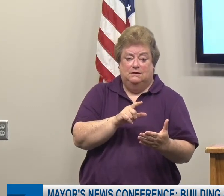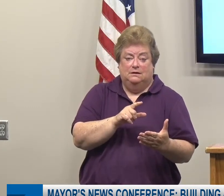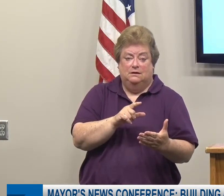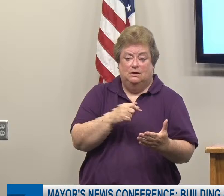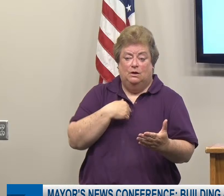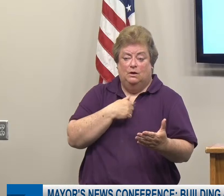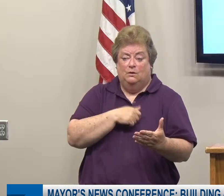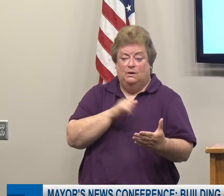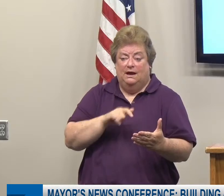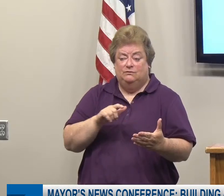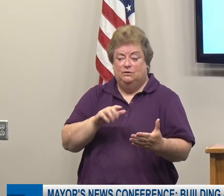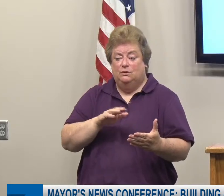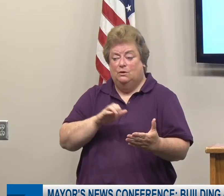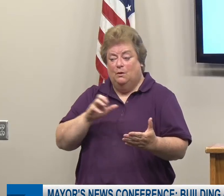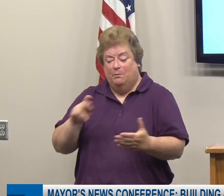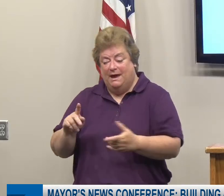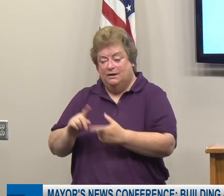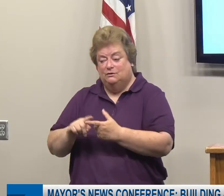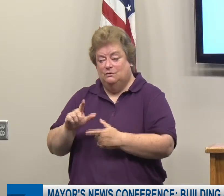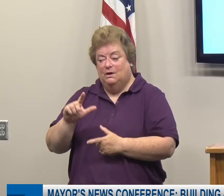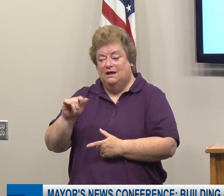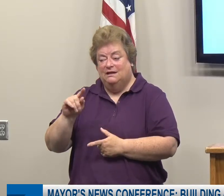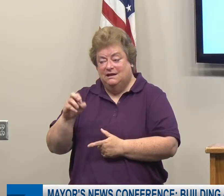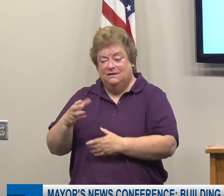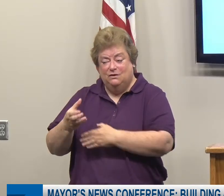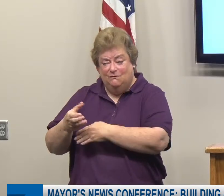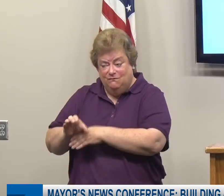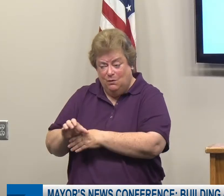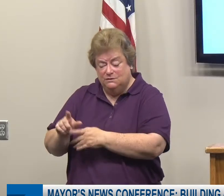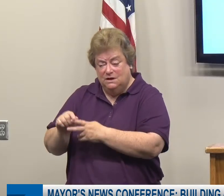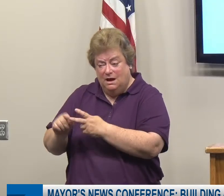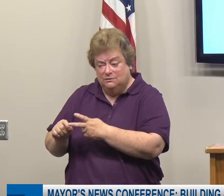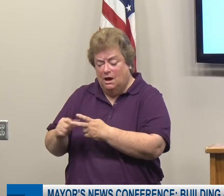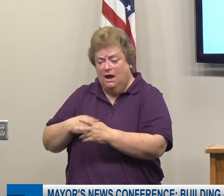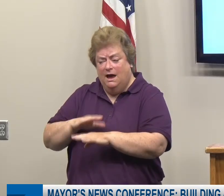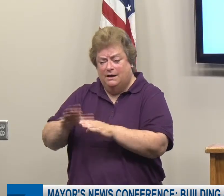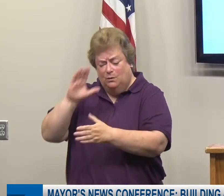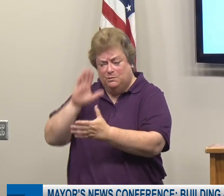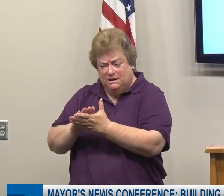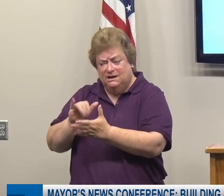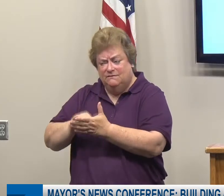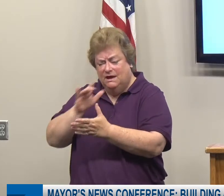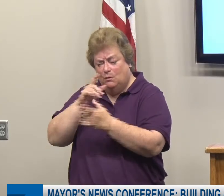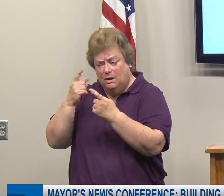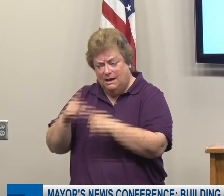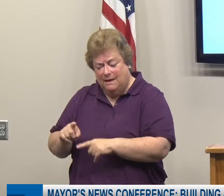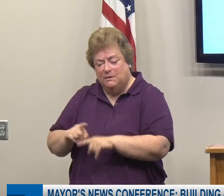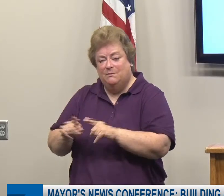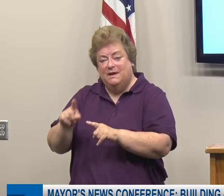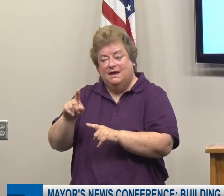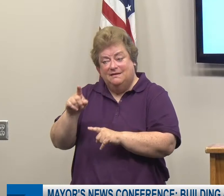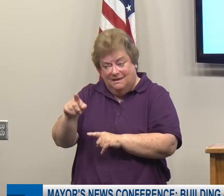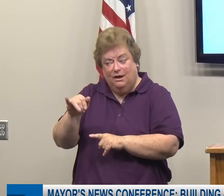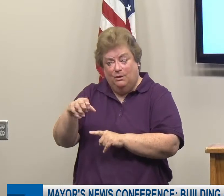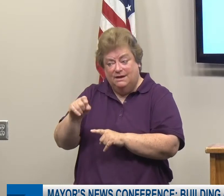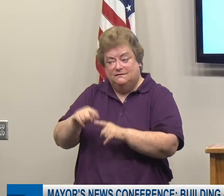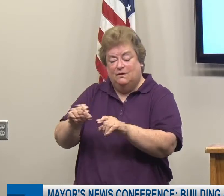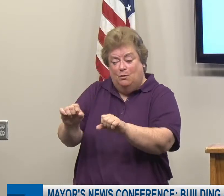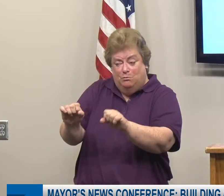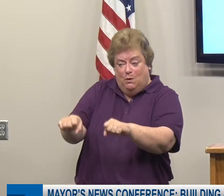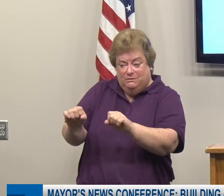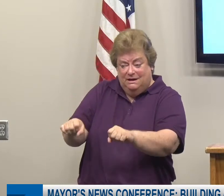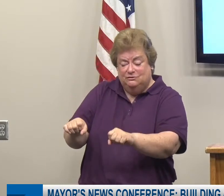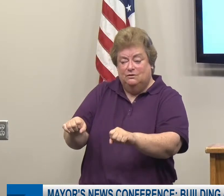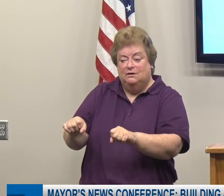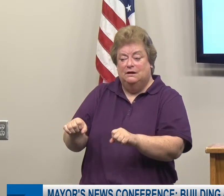we'll have to resort back to lethal force options. I don't believe that's going to happen, but it is certainly a potential that I certainly cannot say